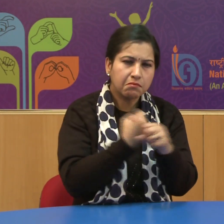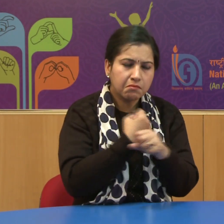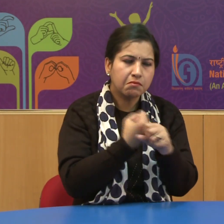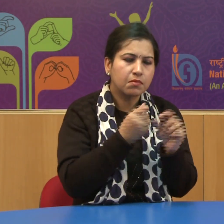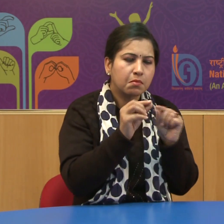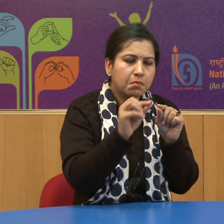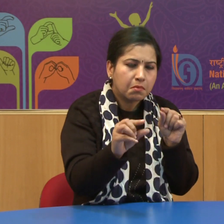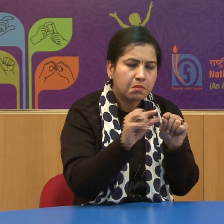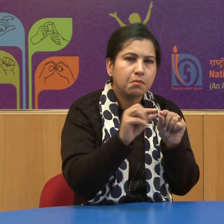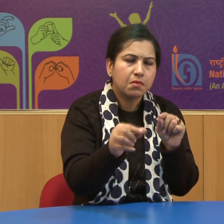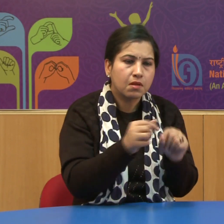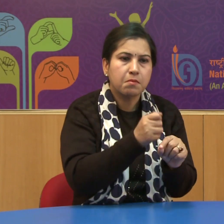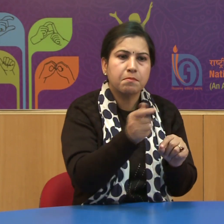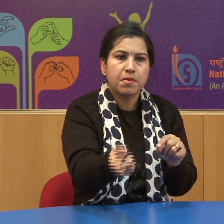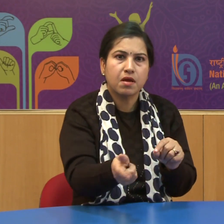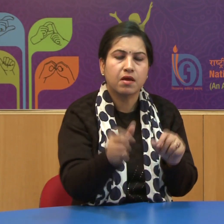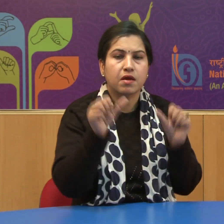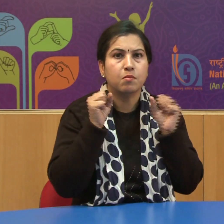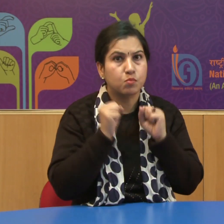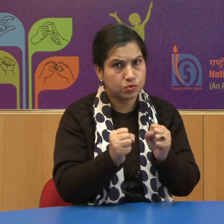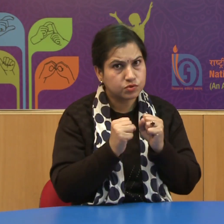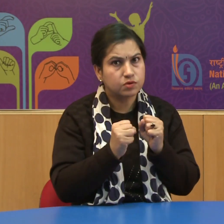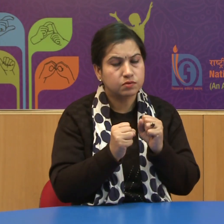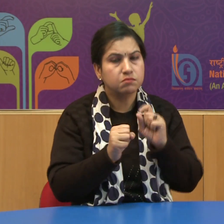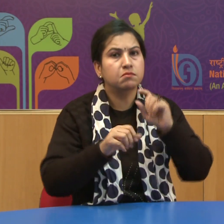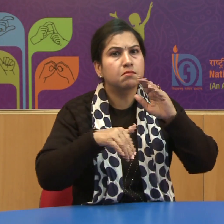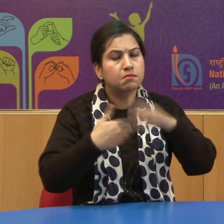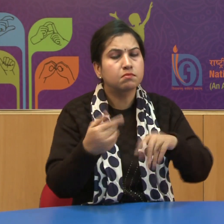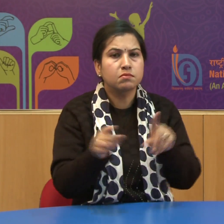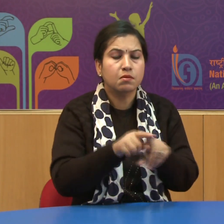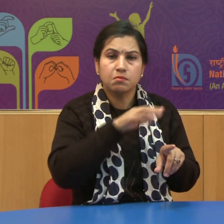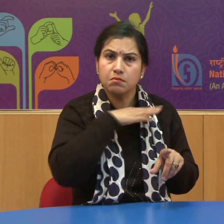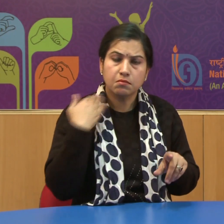and the loan was passed on to their children.